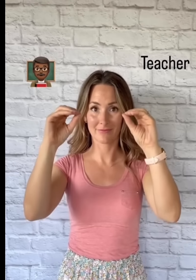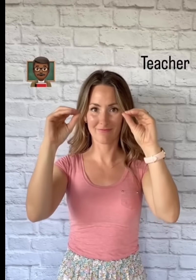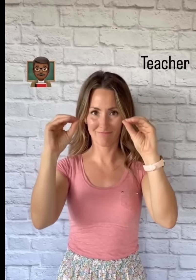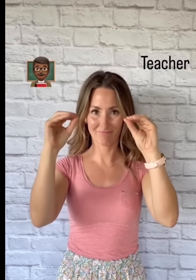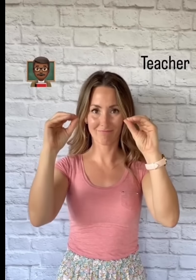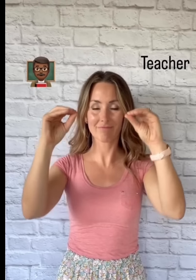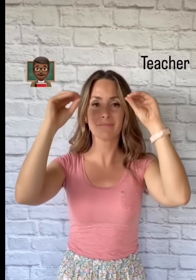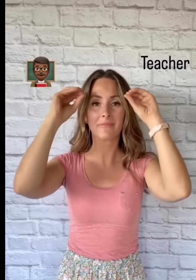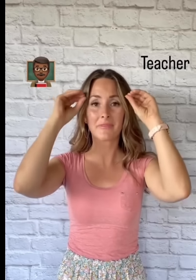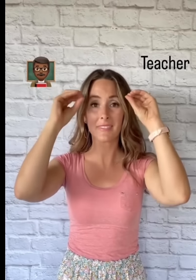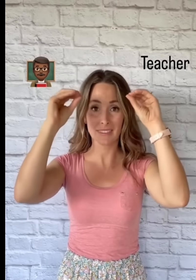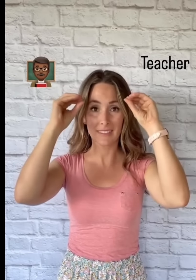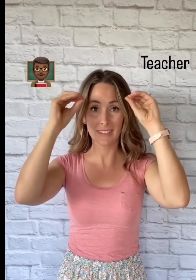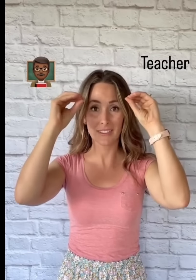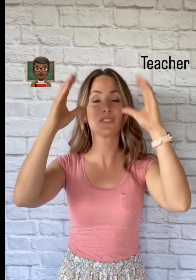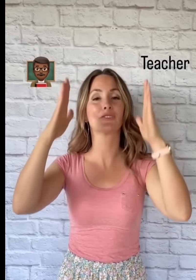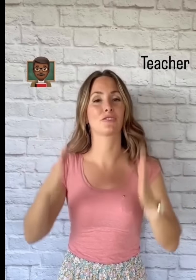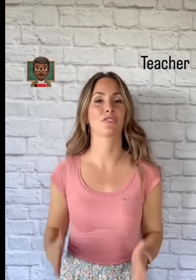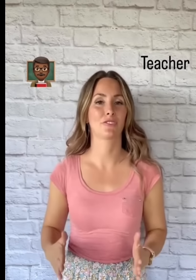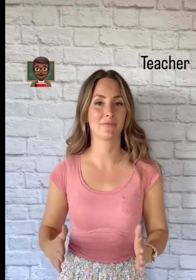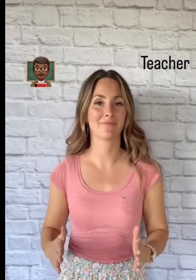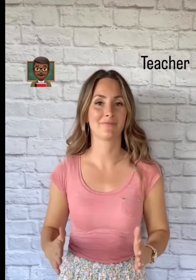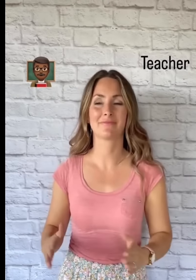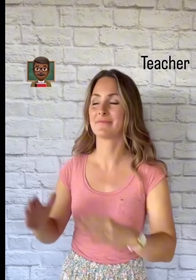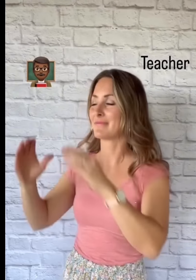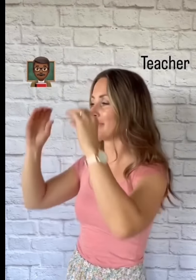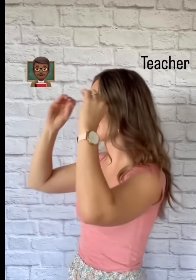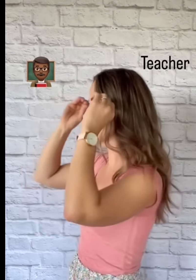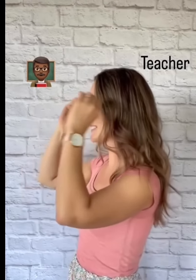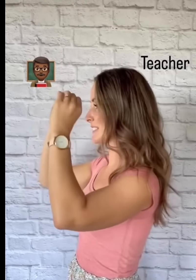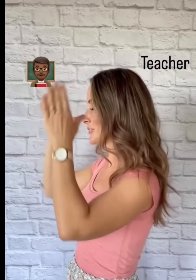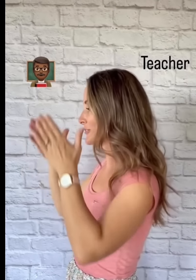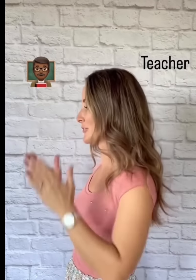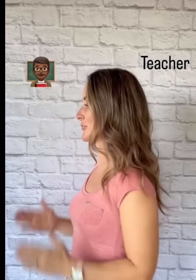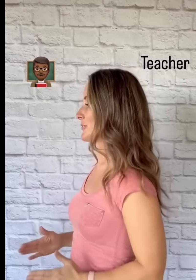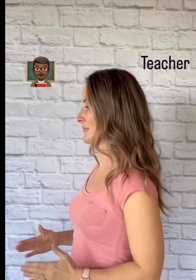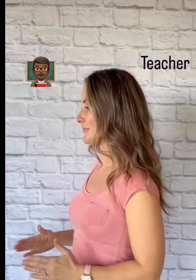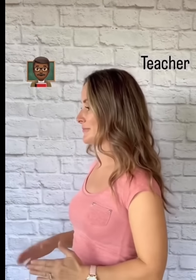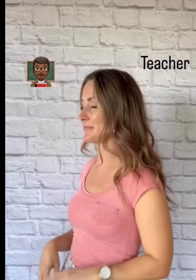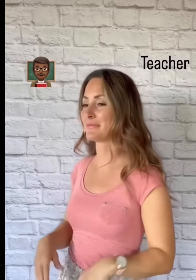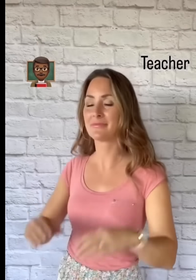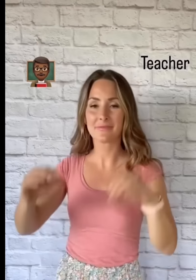good Thank you.